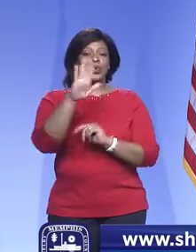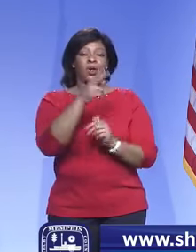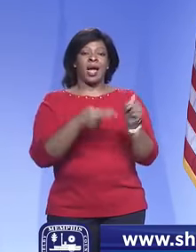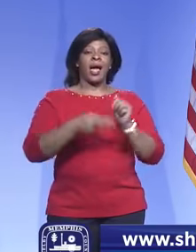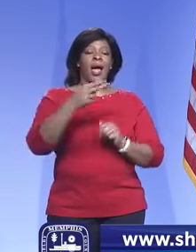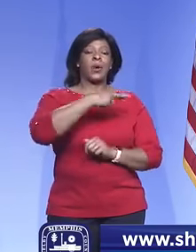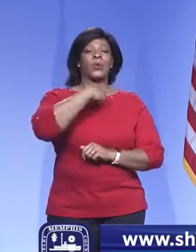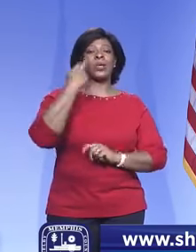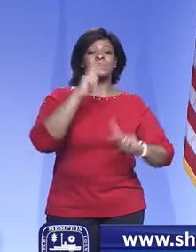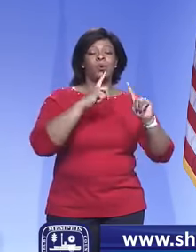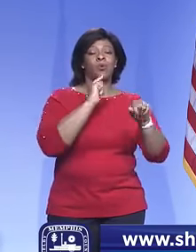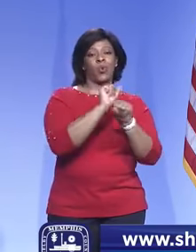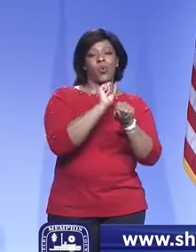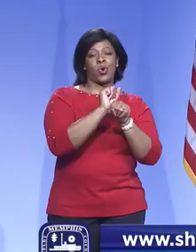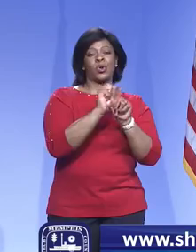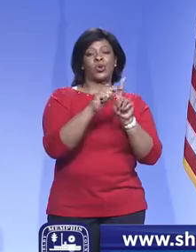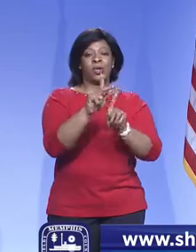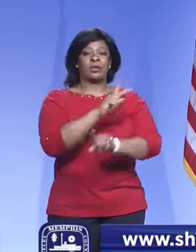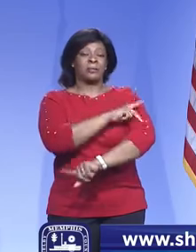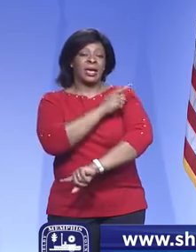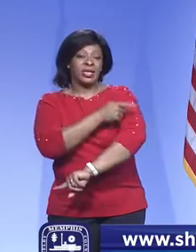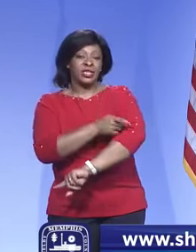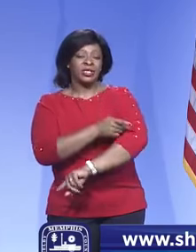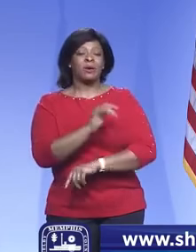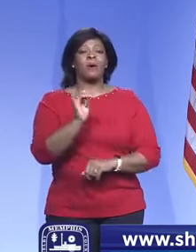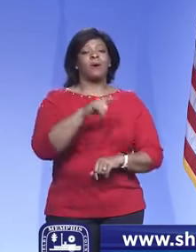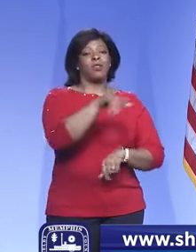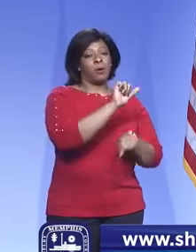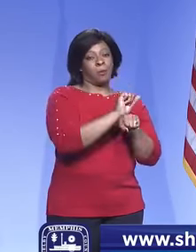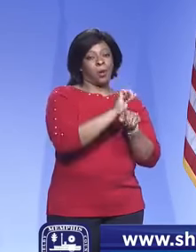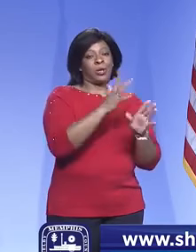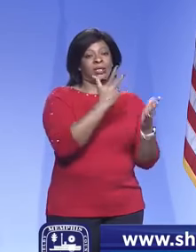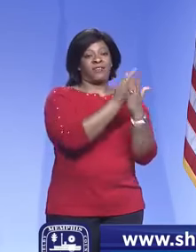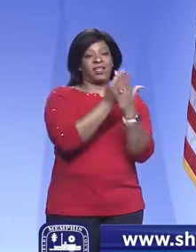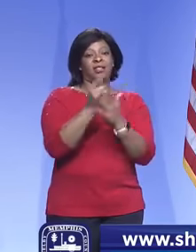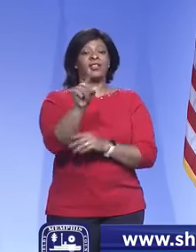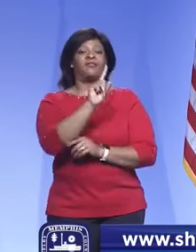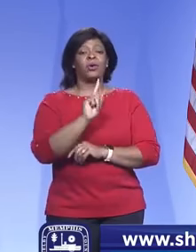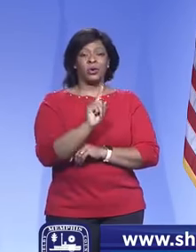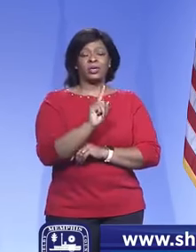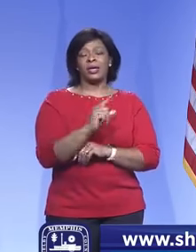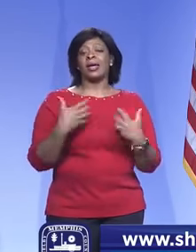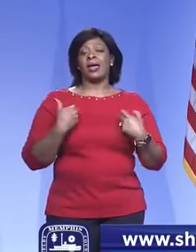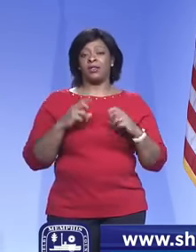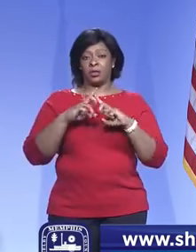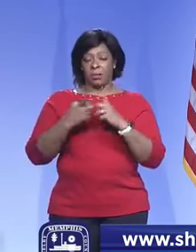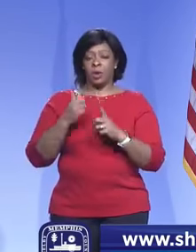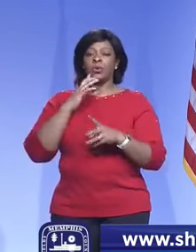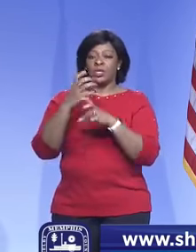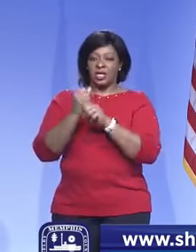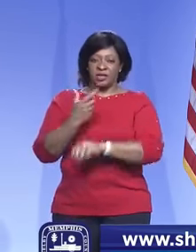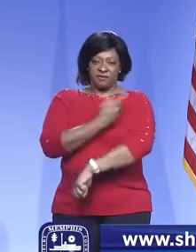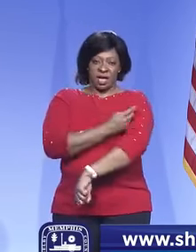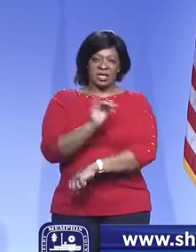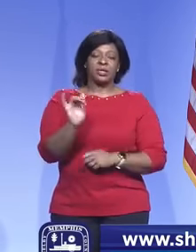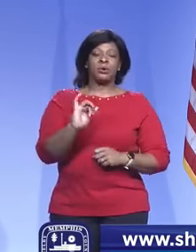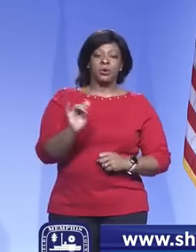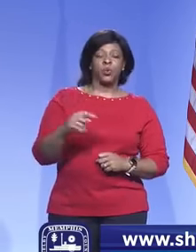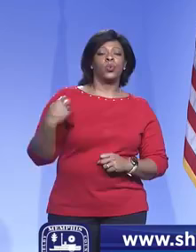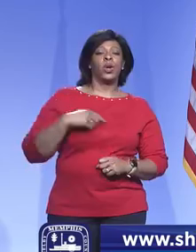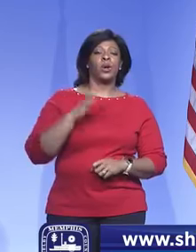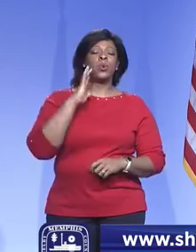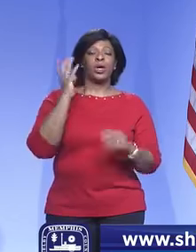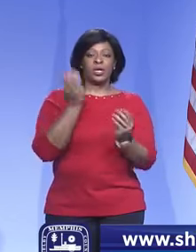high-risk patients as well as their employees. The health department will also receive vaccine, and we